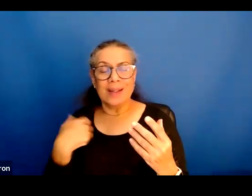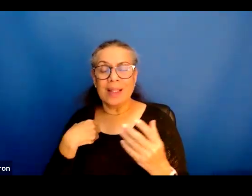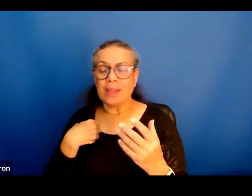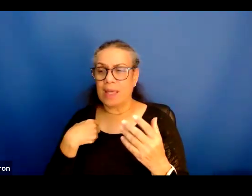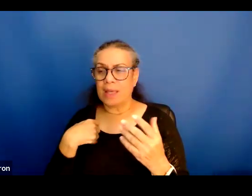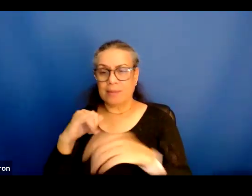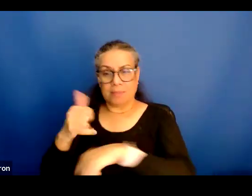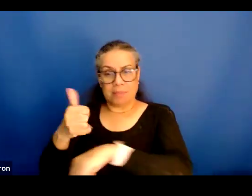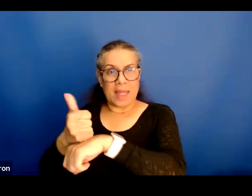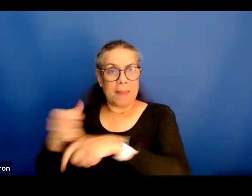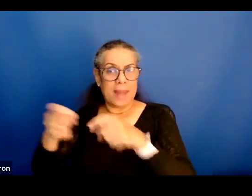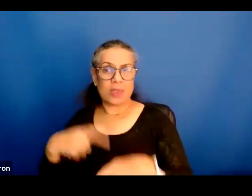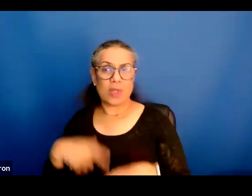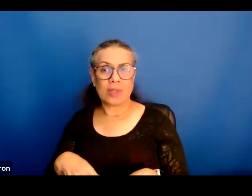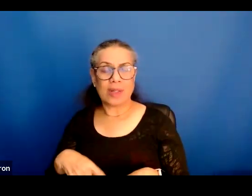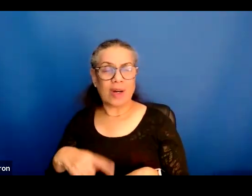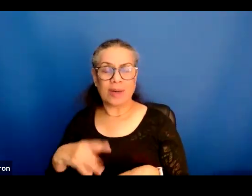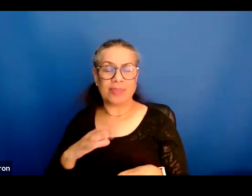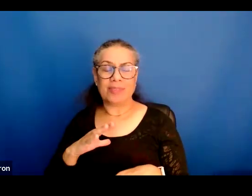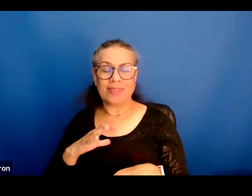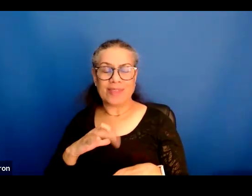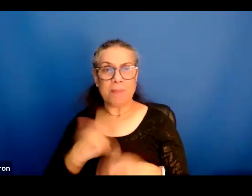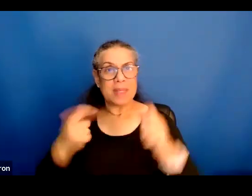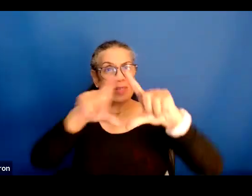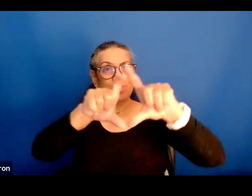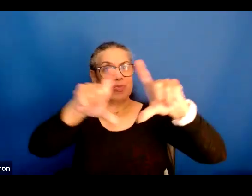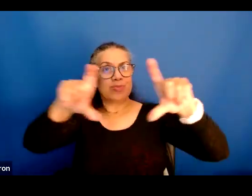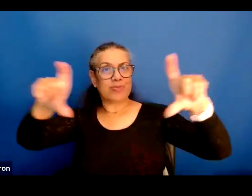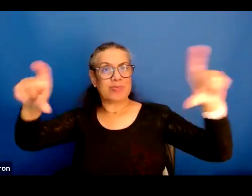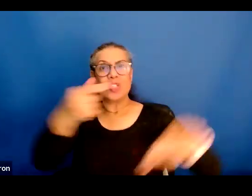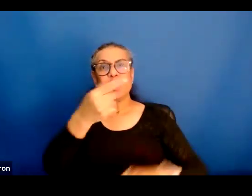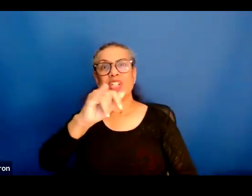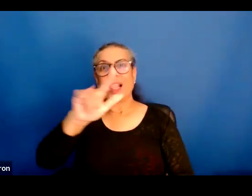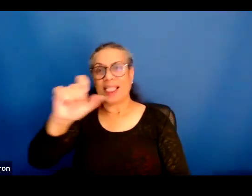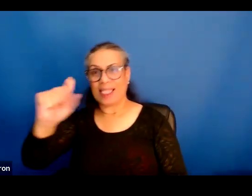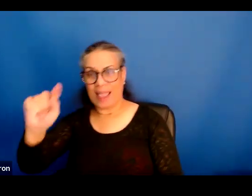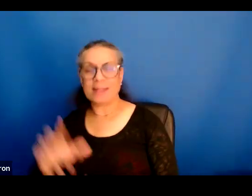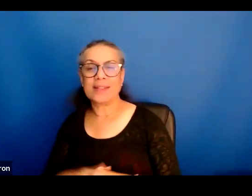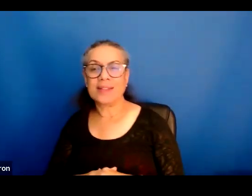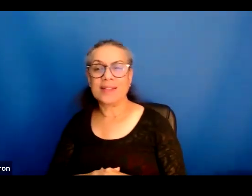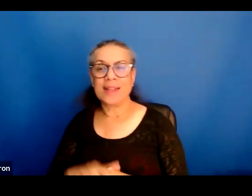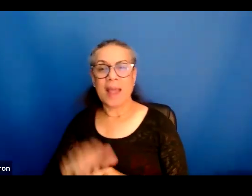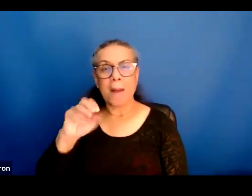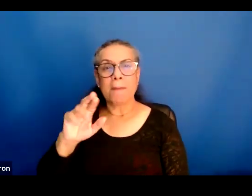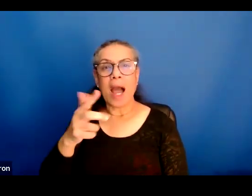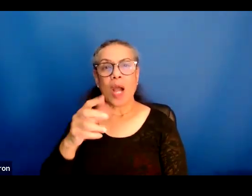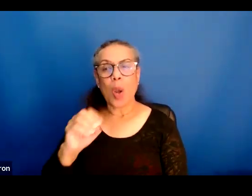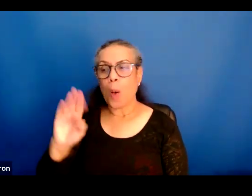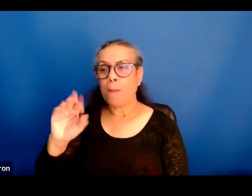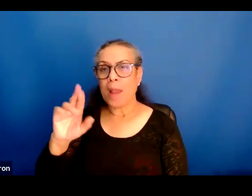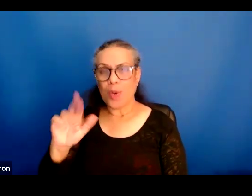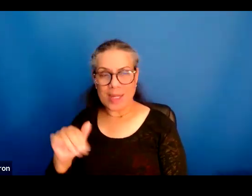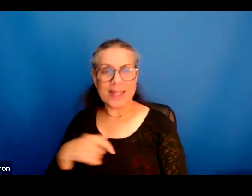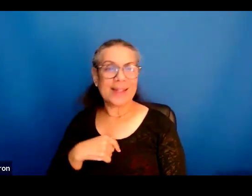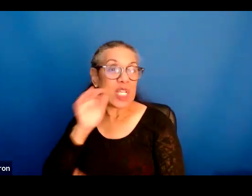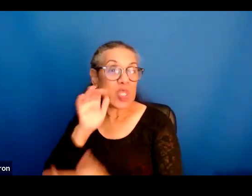manager of, the World Shaving headquarters that we all see, that I use their product in the morning, Marvell Berry was there with his wife, who was a middle school